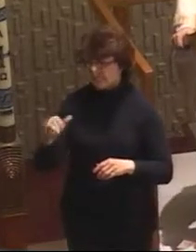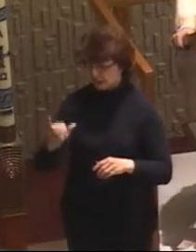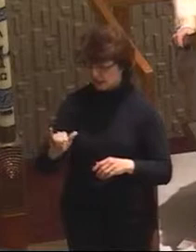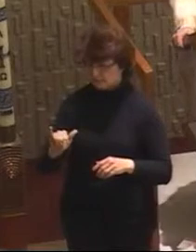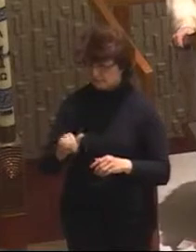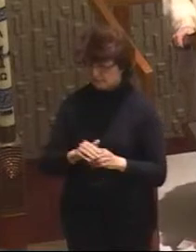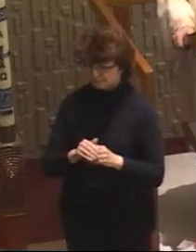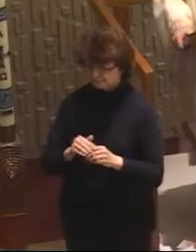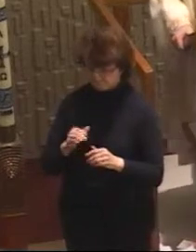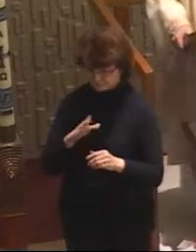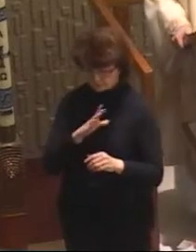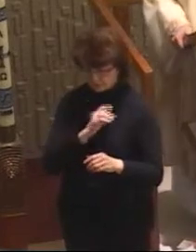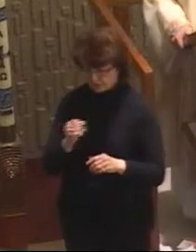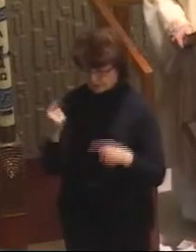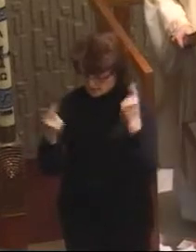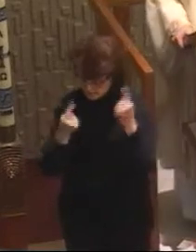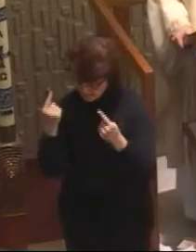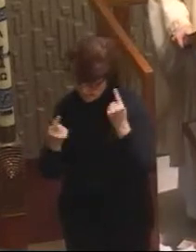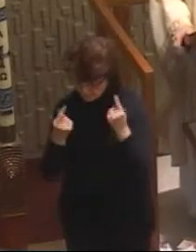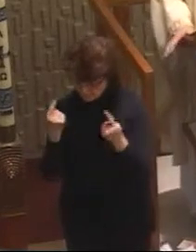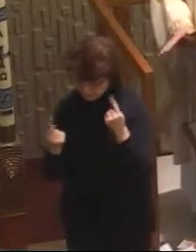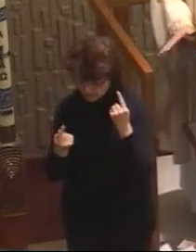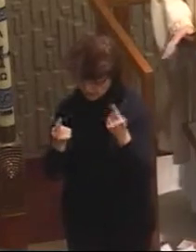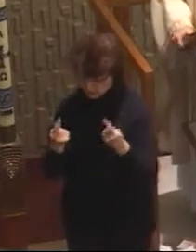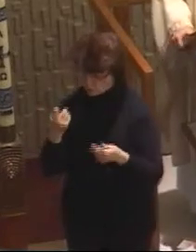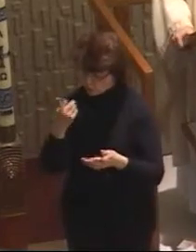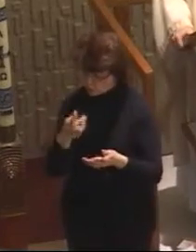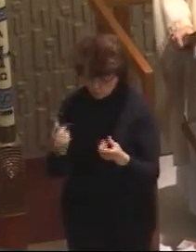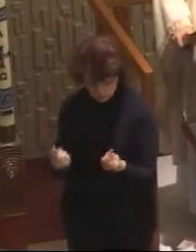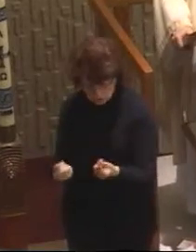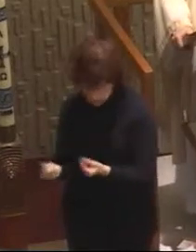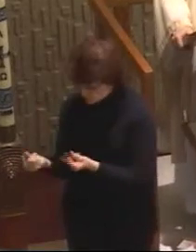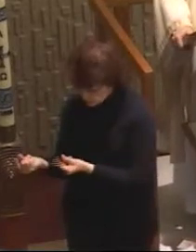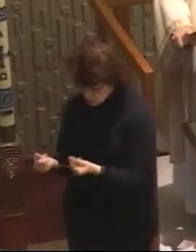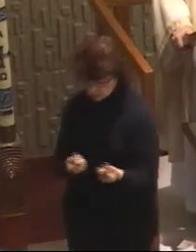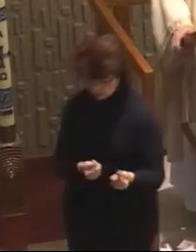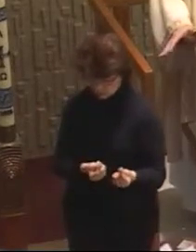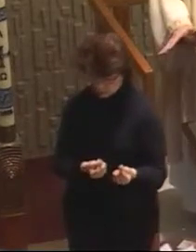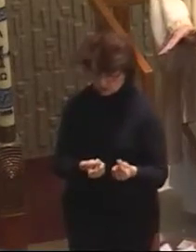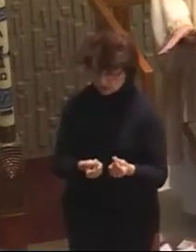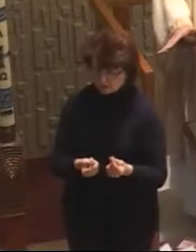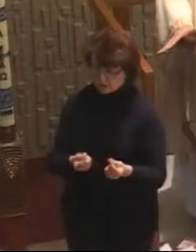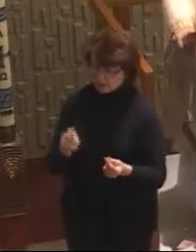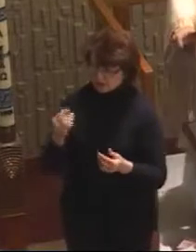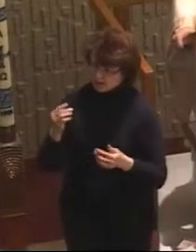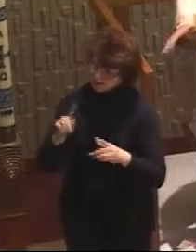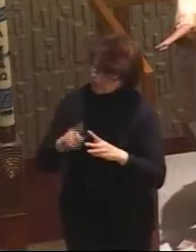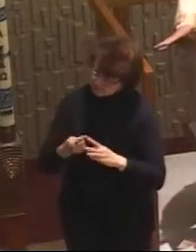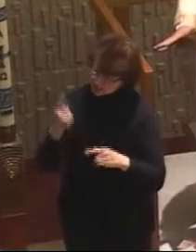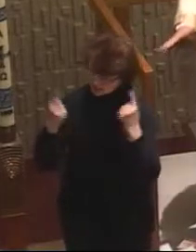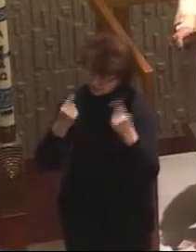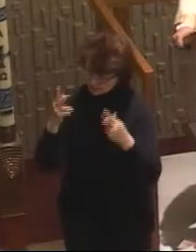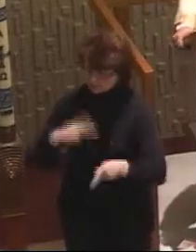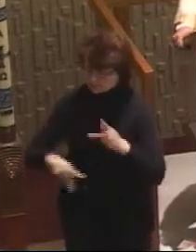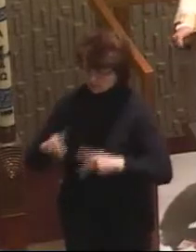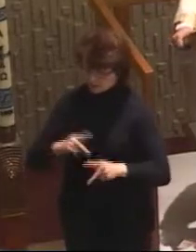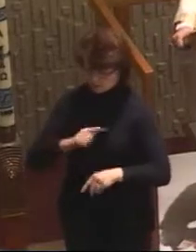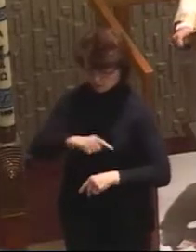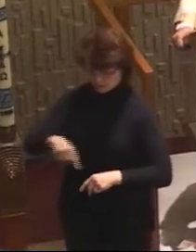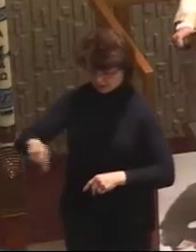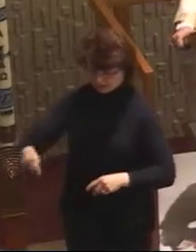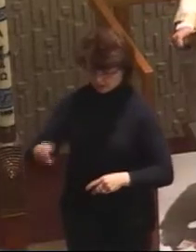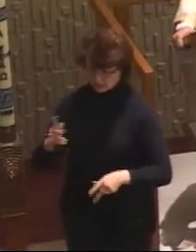I was discerning and thinking about all the possibilities of what I should do. And I began to think of the people around me and the people before.